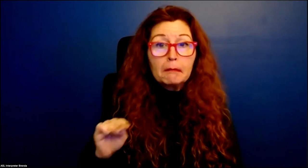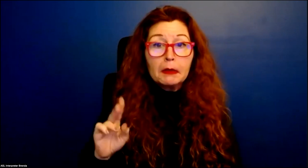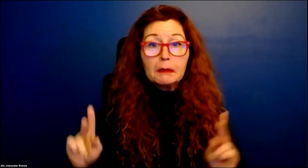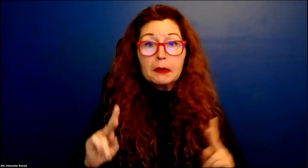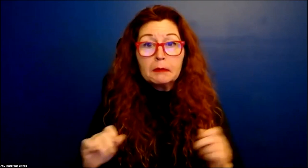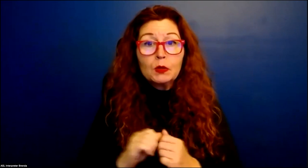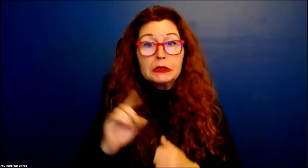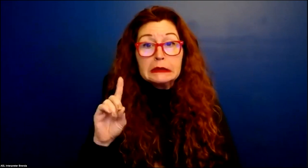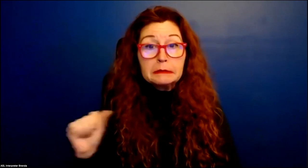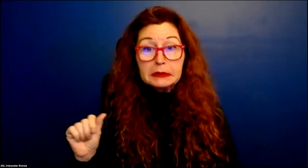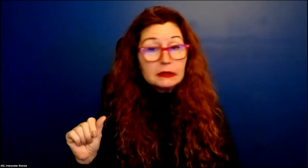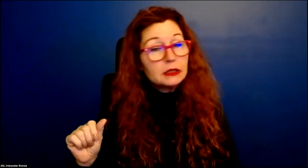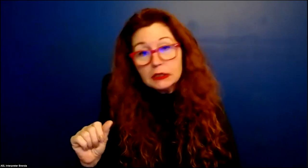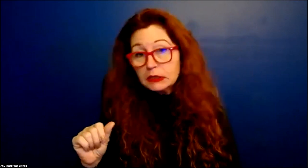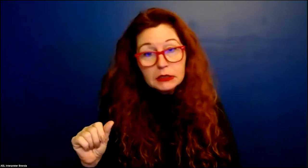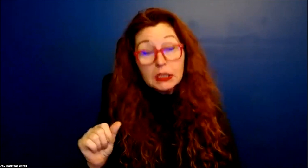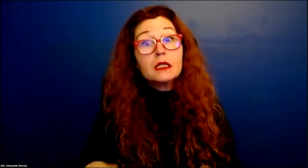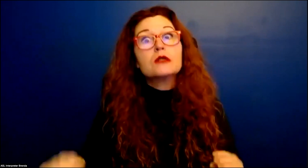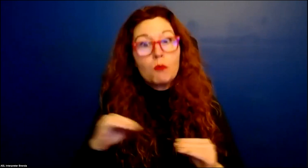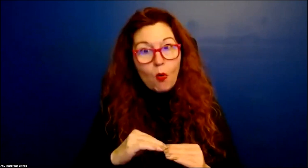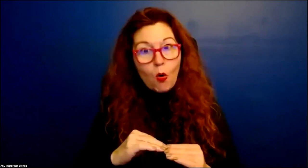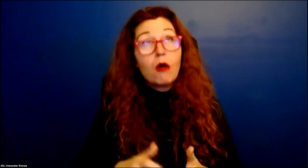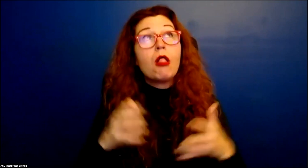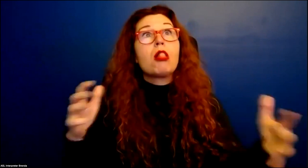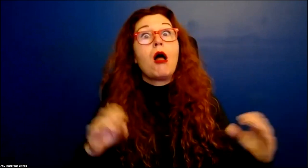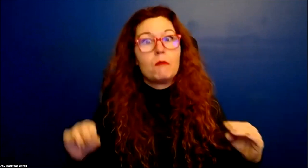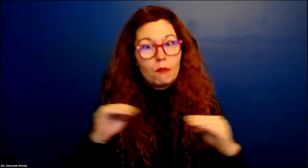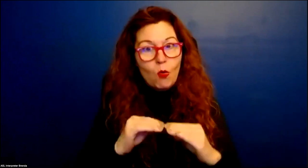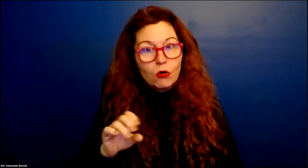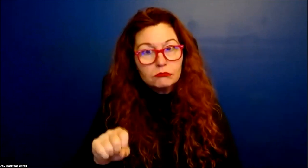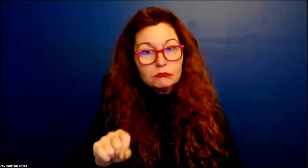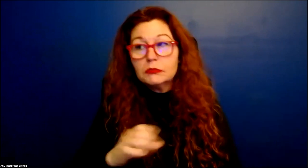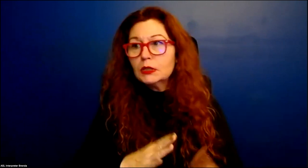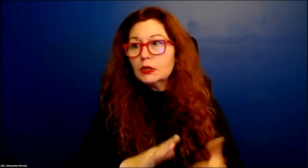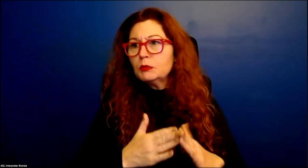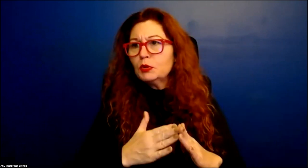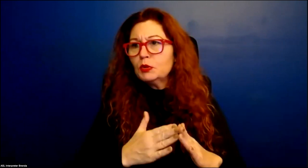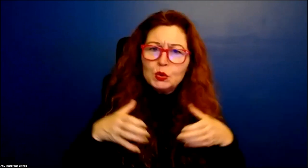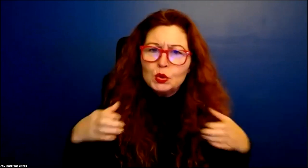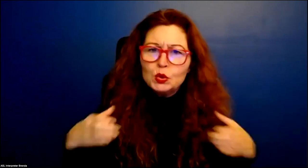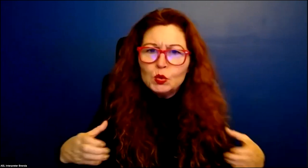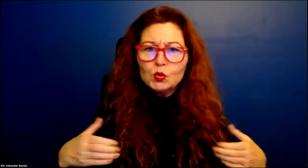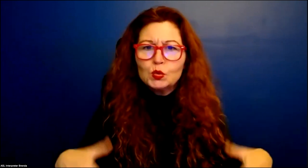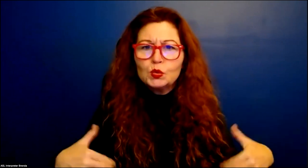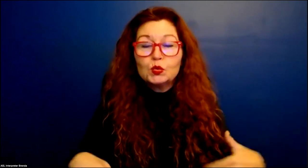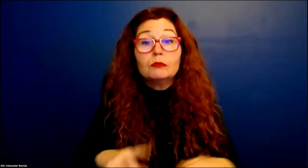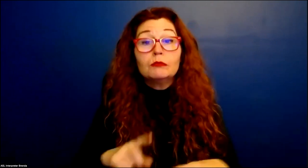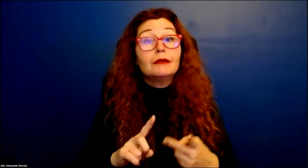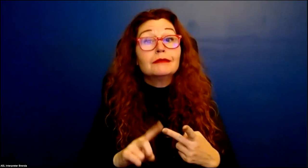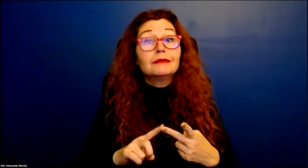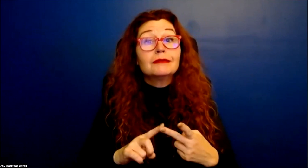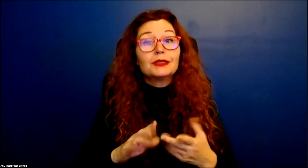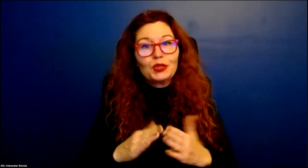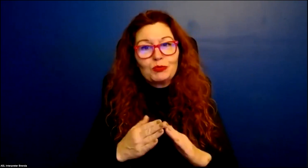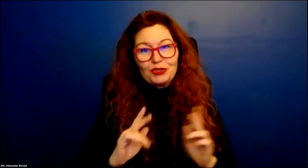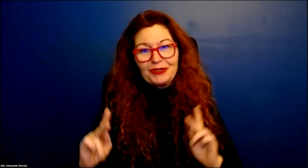with disabilities, it's much bigger than that. So the community is massive, but more importantly than that, it's the community of people